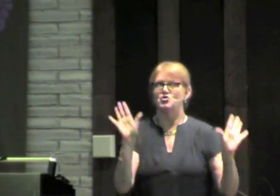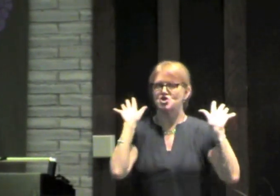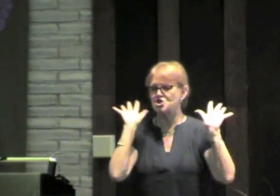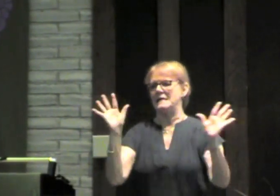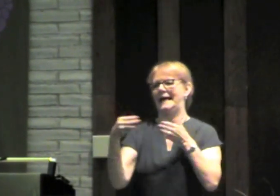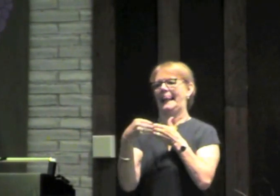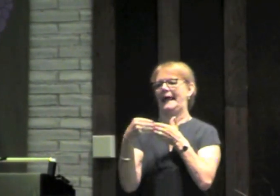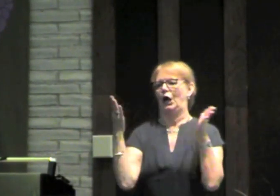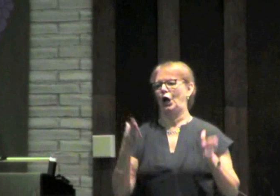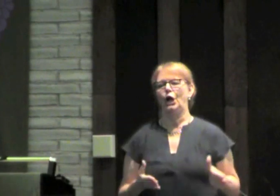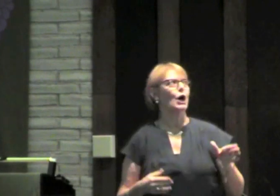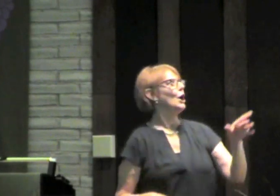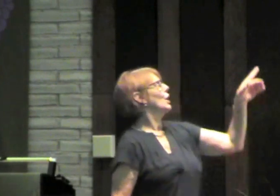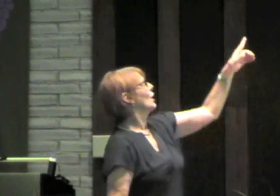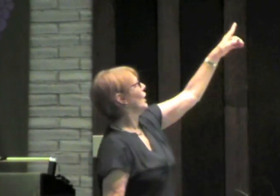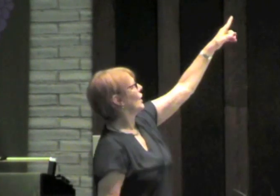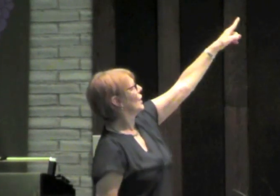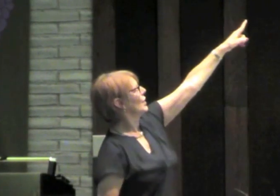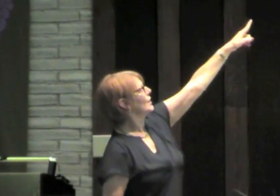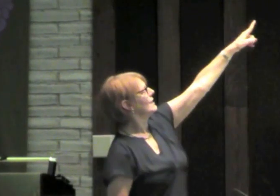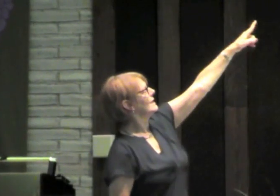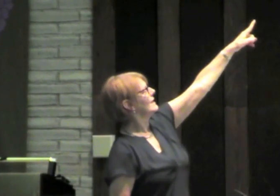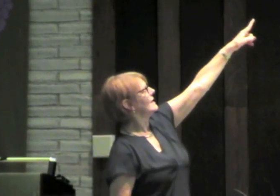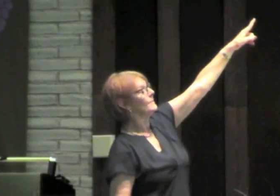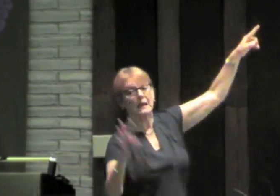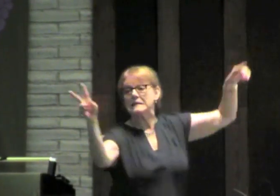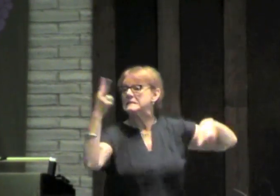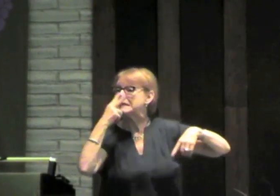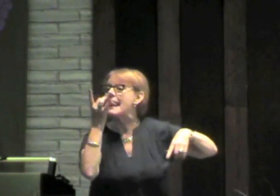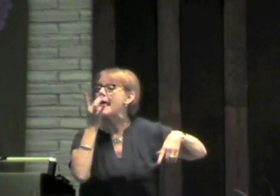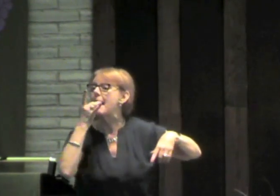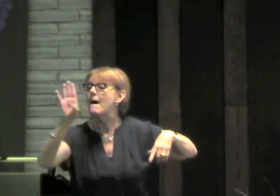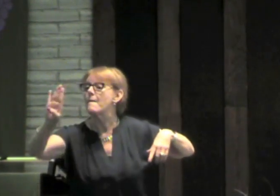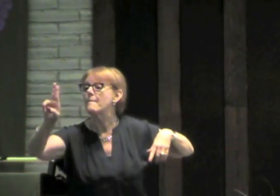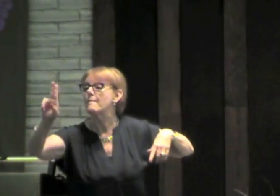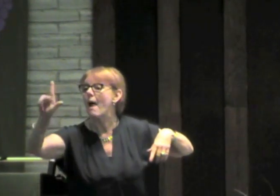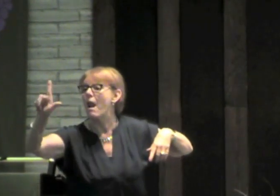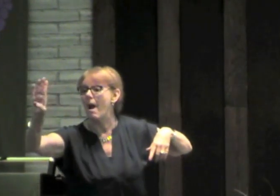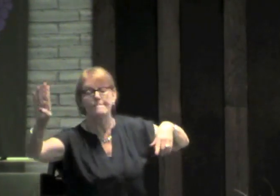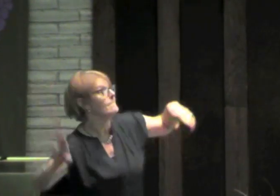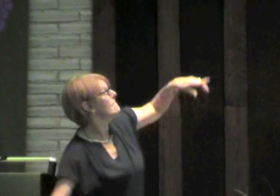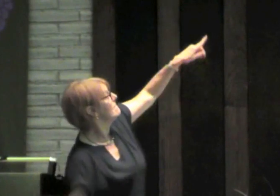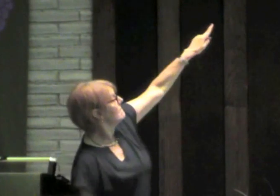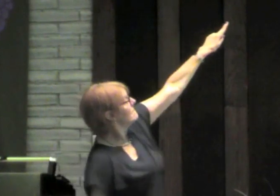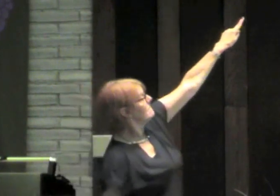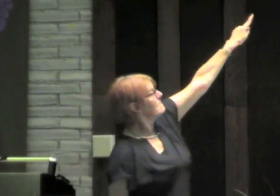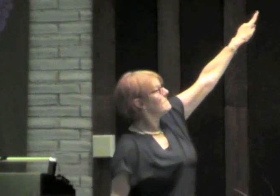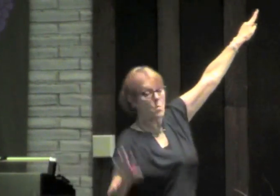her husband was German, and so when they moved back to Germany, they lost a good leader there. You can see this bulb right